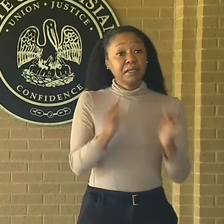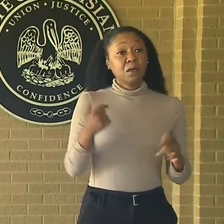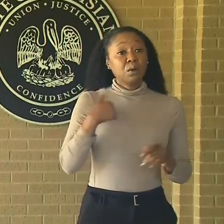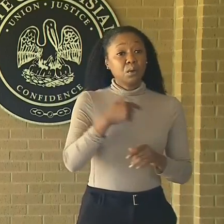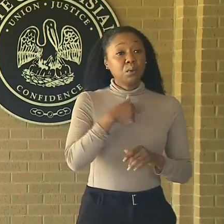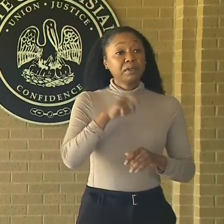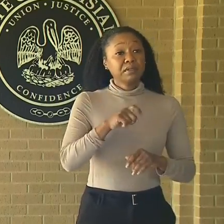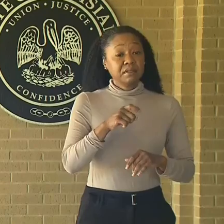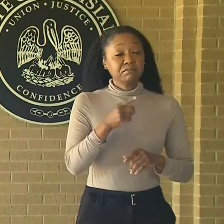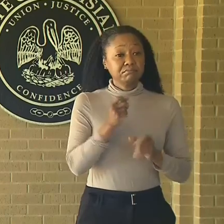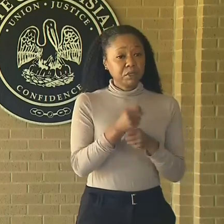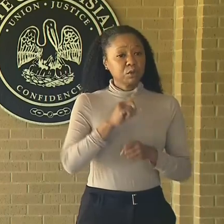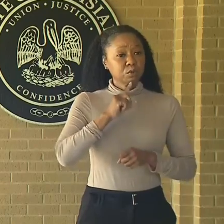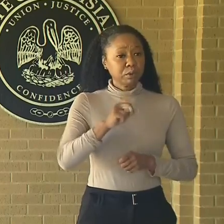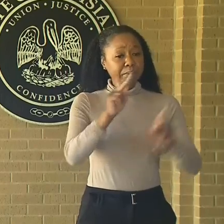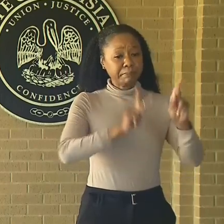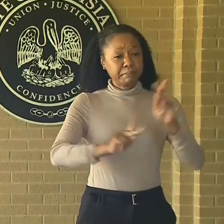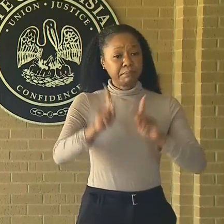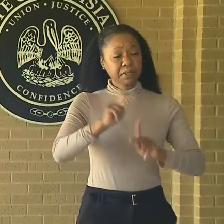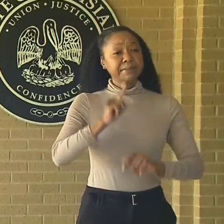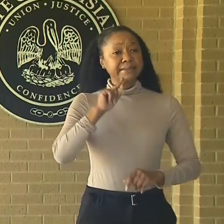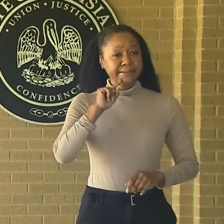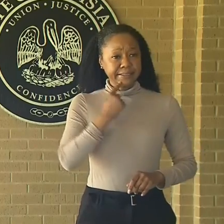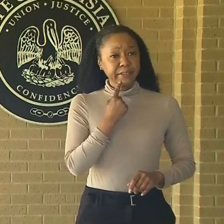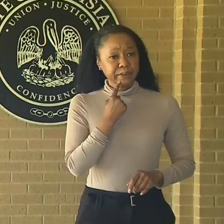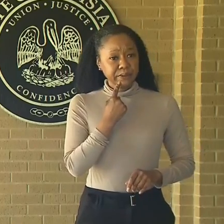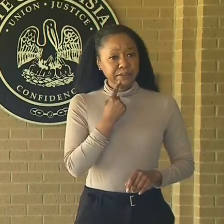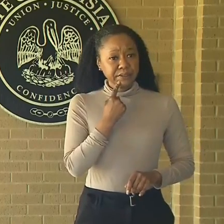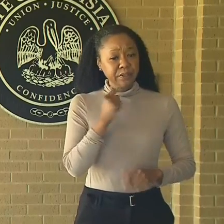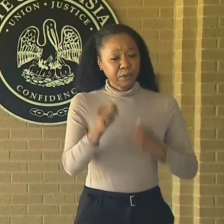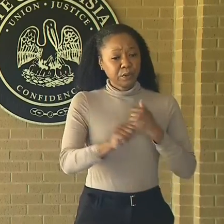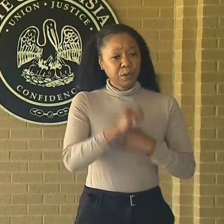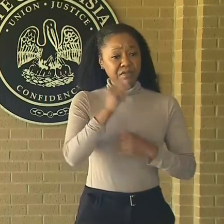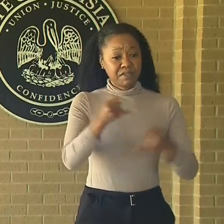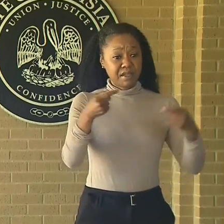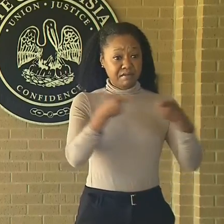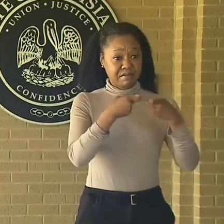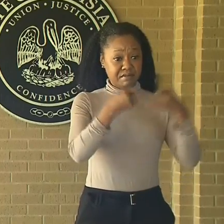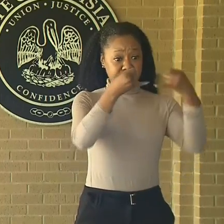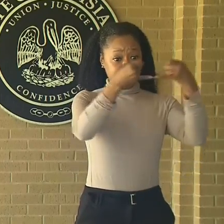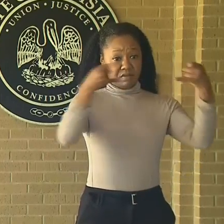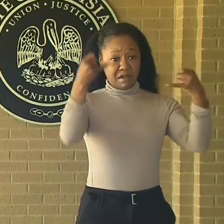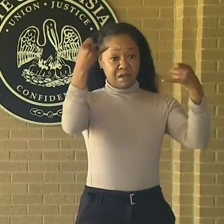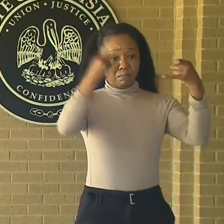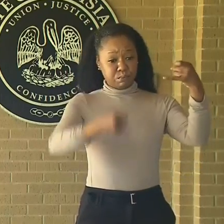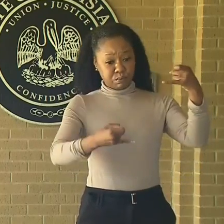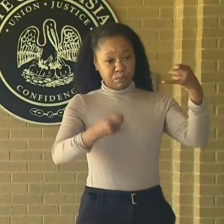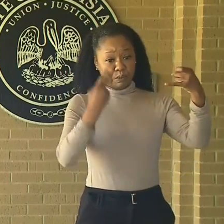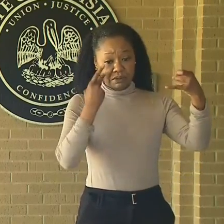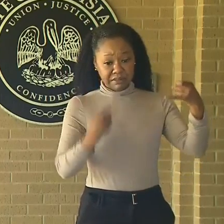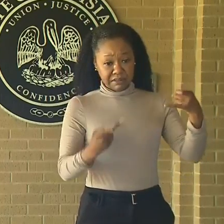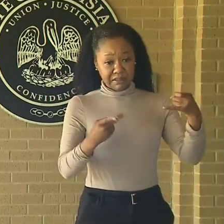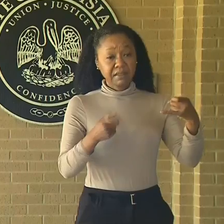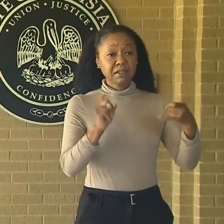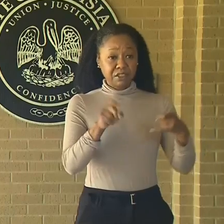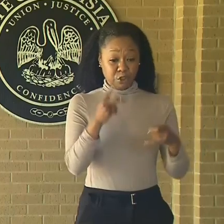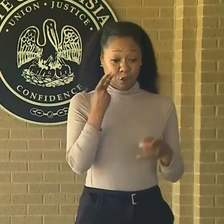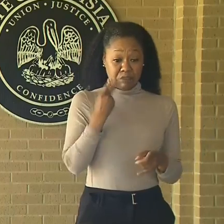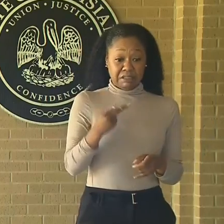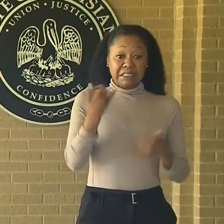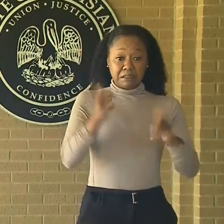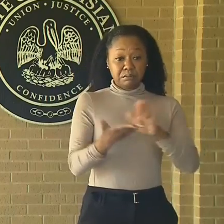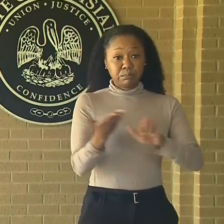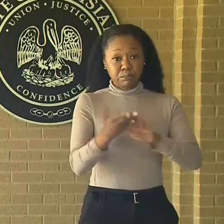need to make sure people take very seriously the threat posed by downed power lines, all of which should be regarded as live